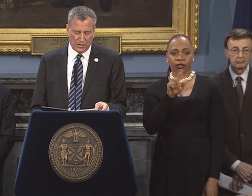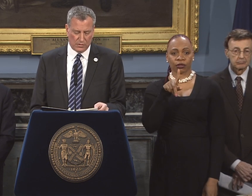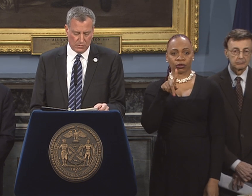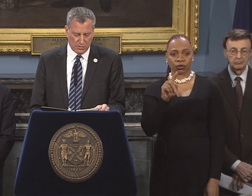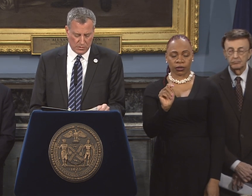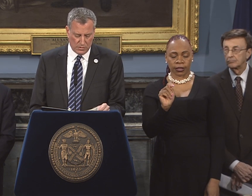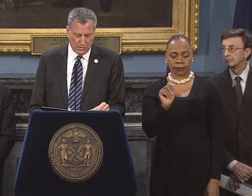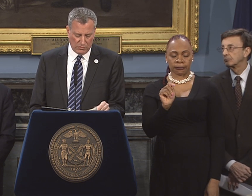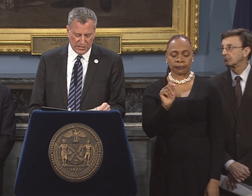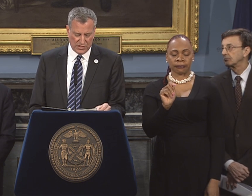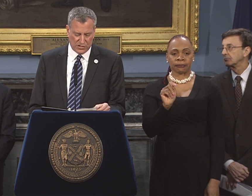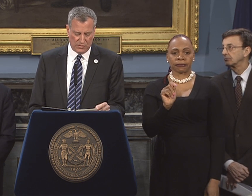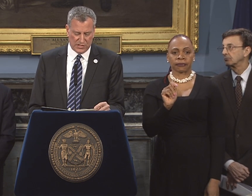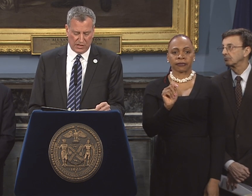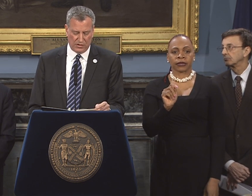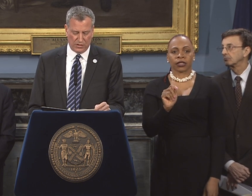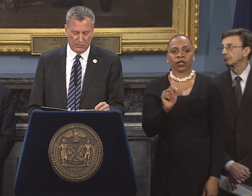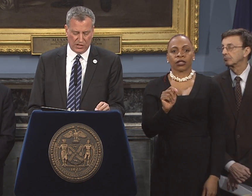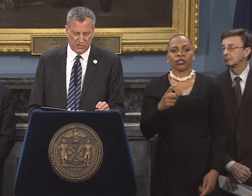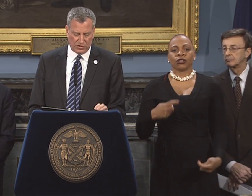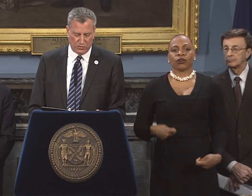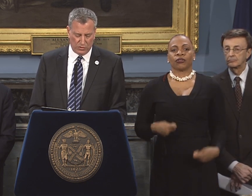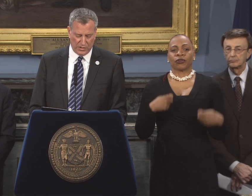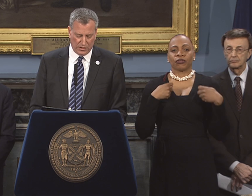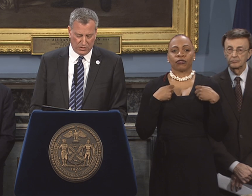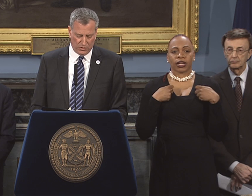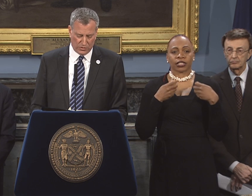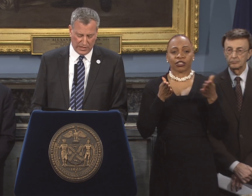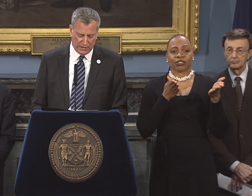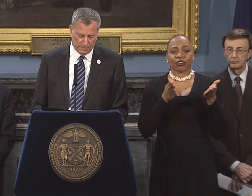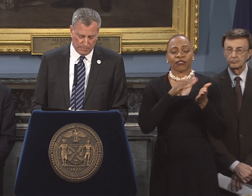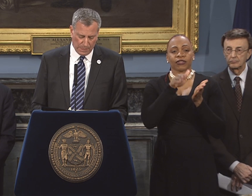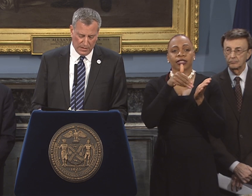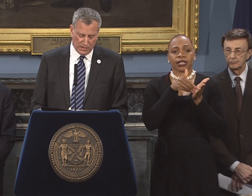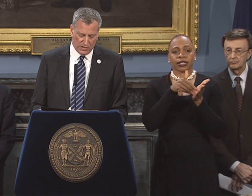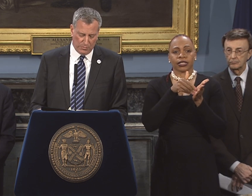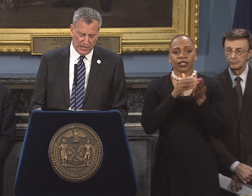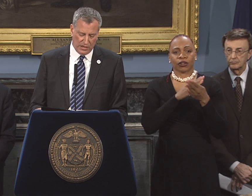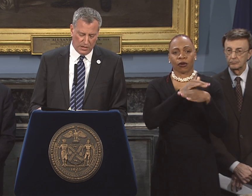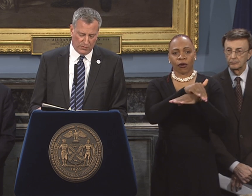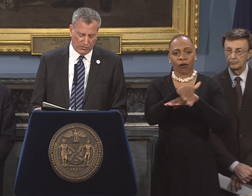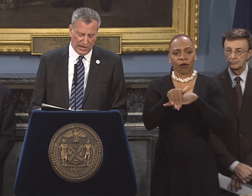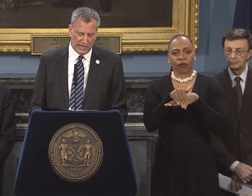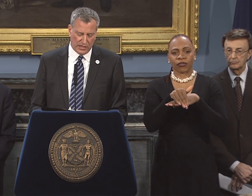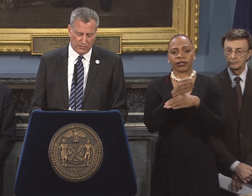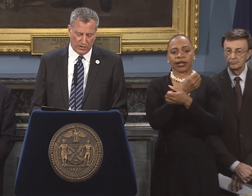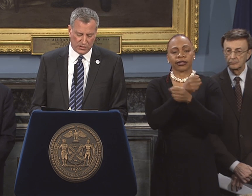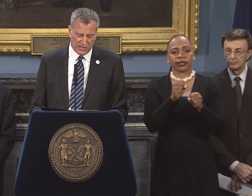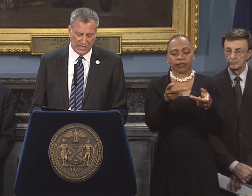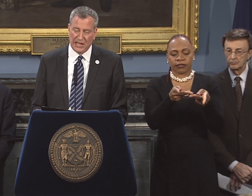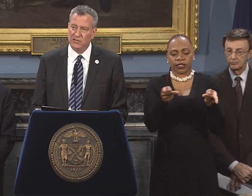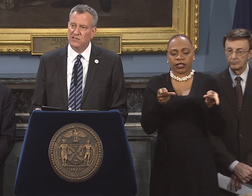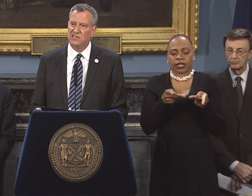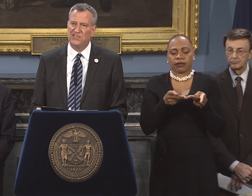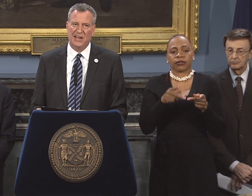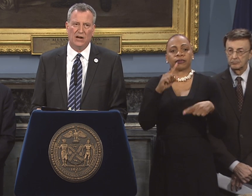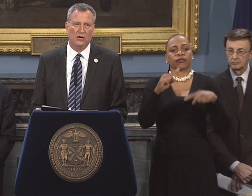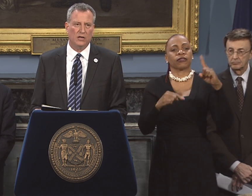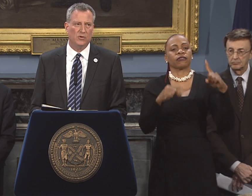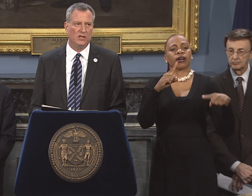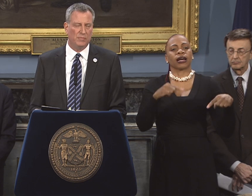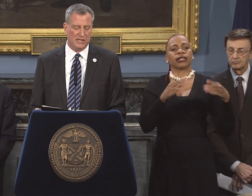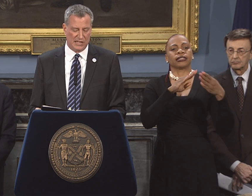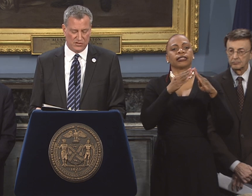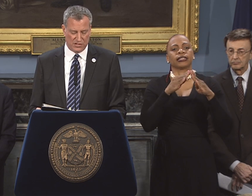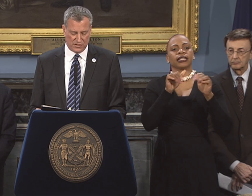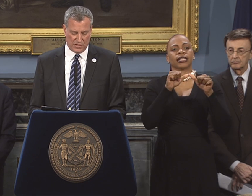And so the resident service center and the overnight shelter will be co-located. There'll be a variety of city agencies there